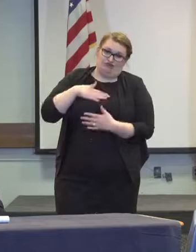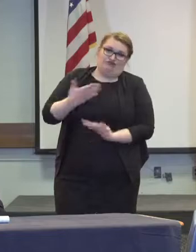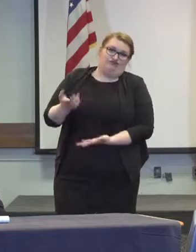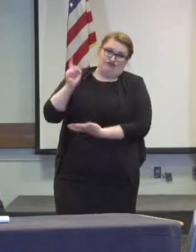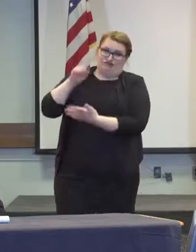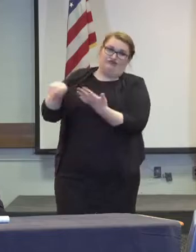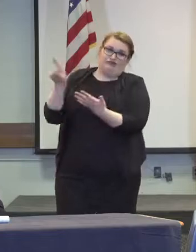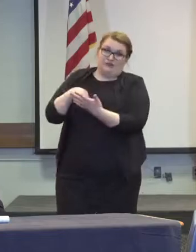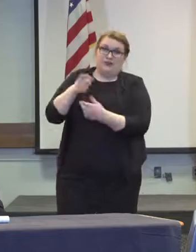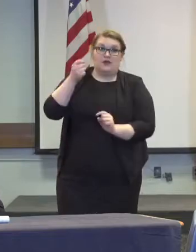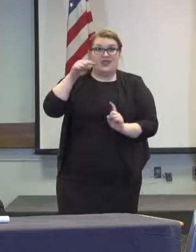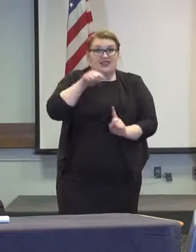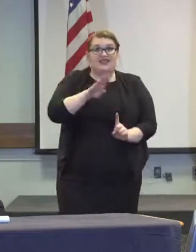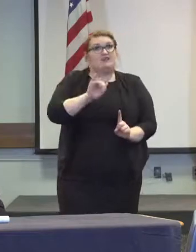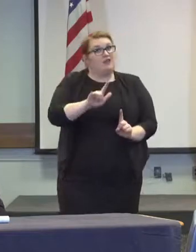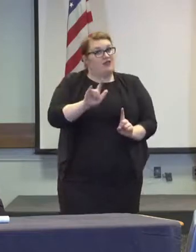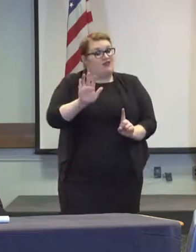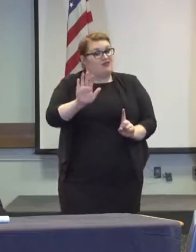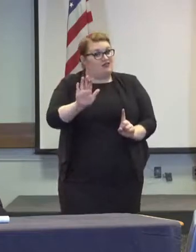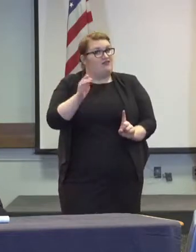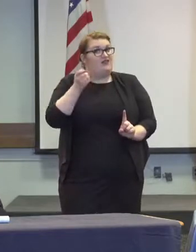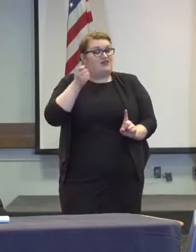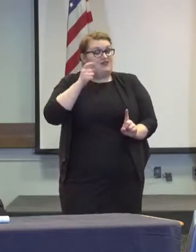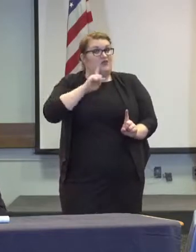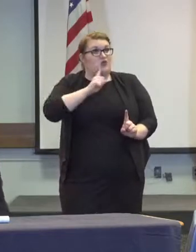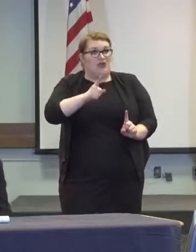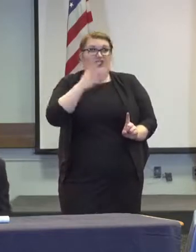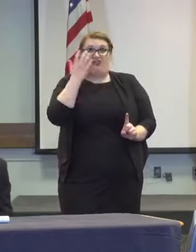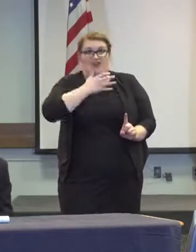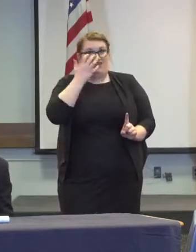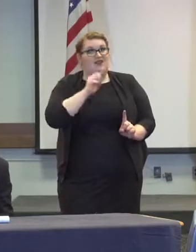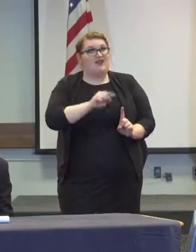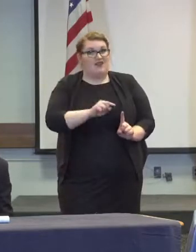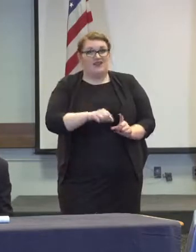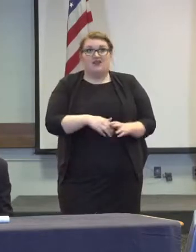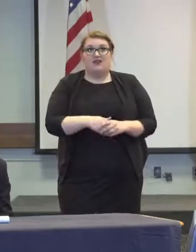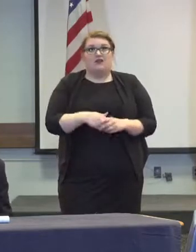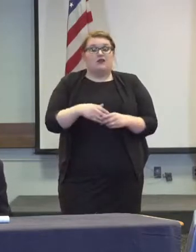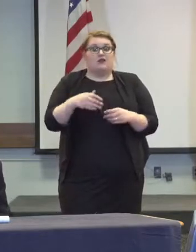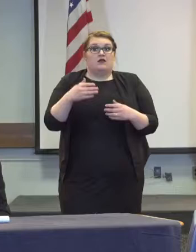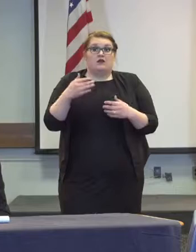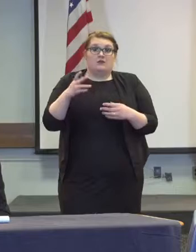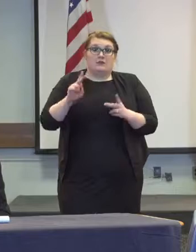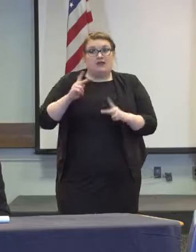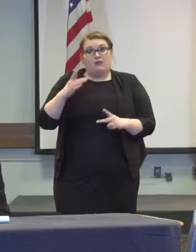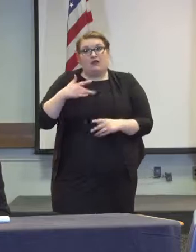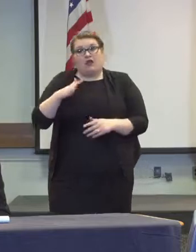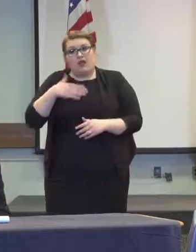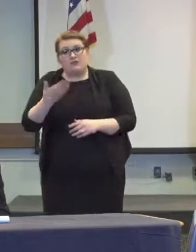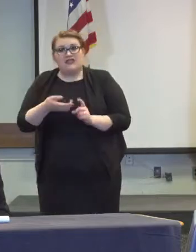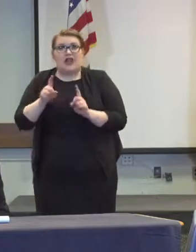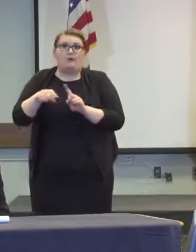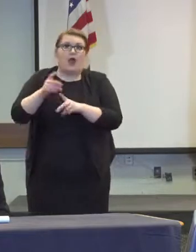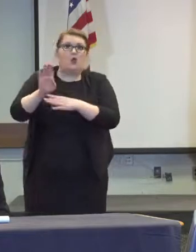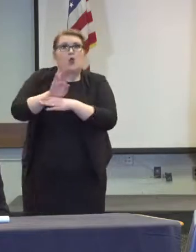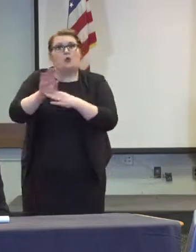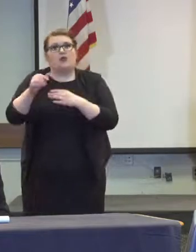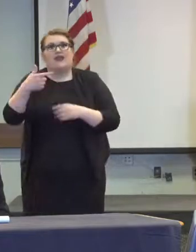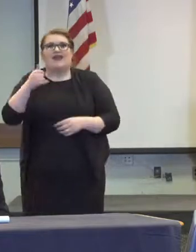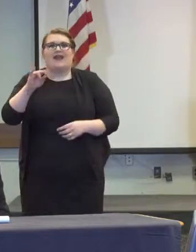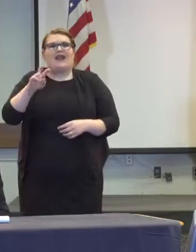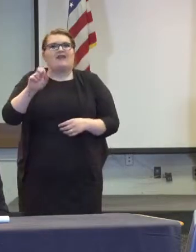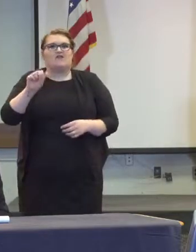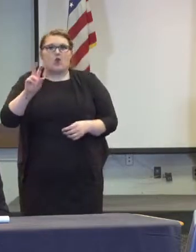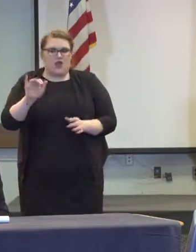bill is fairly amazing, and leaving aside whatever, you know, corporate giveaways people are upset about, what it does for